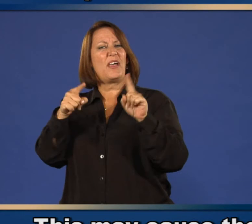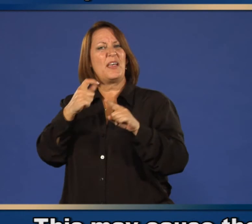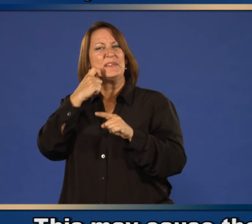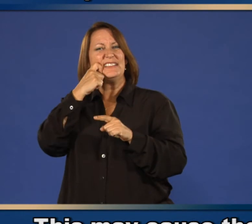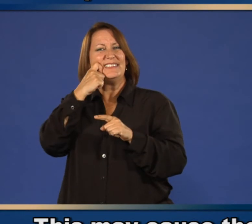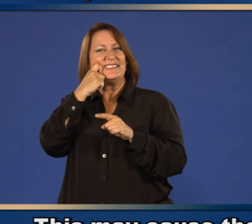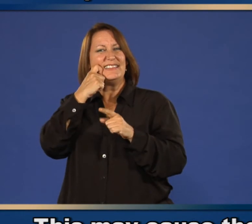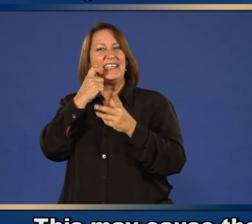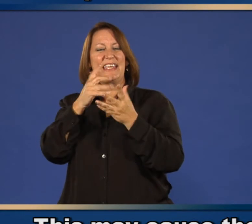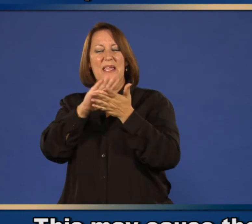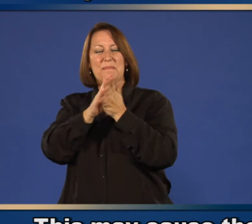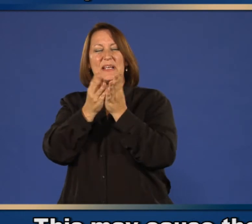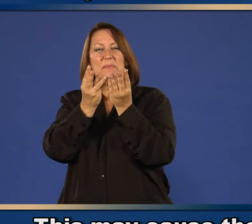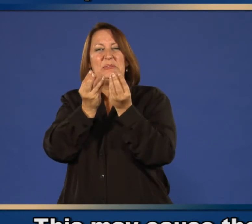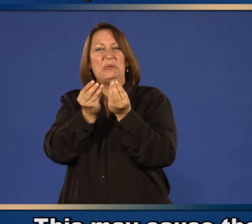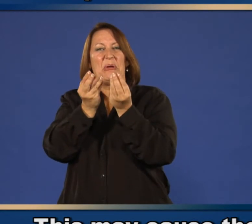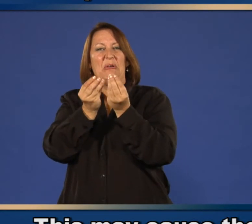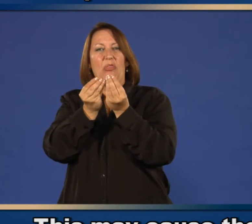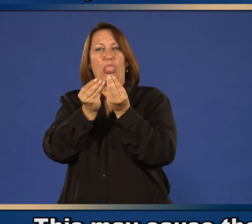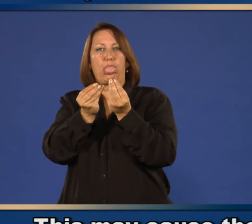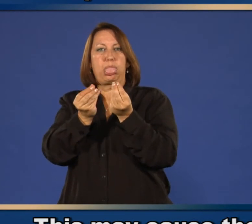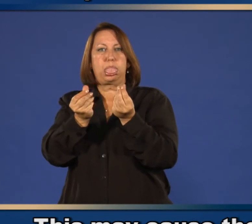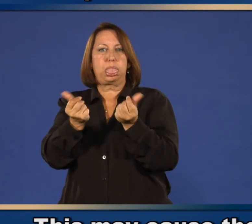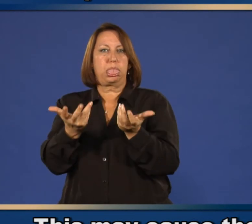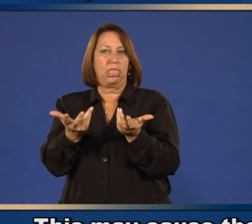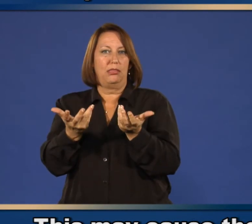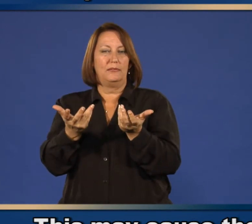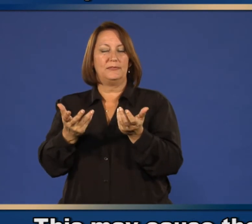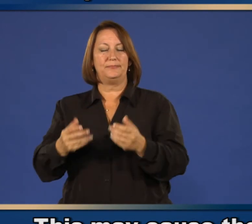vaccination site to soften and wear away.